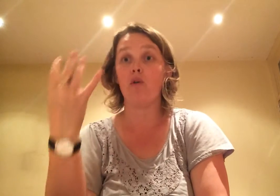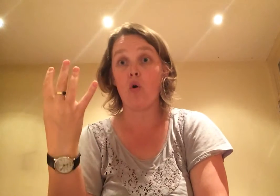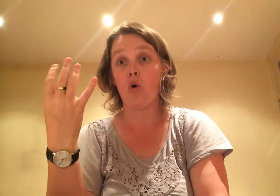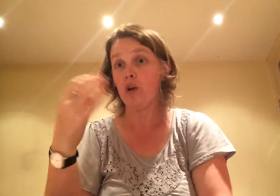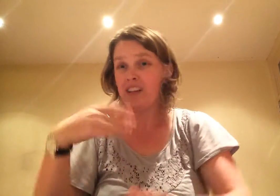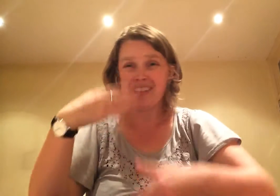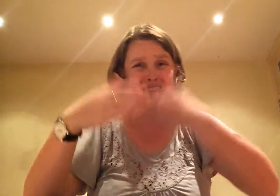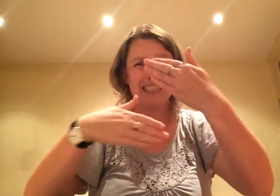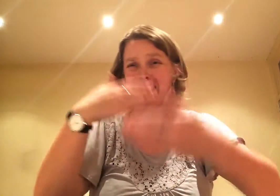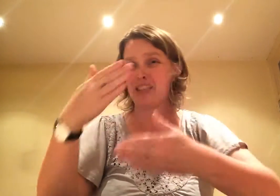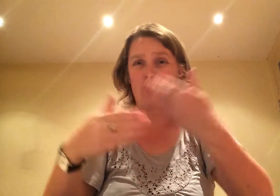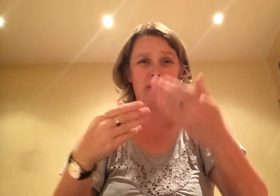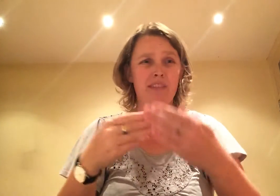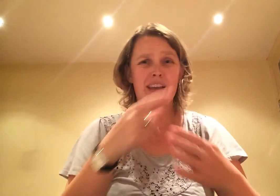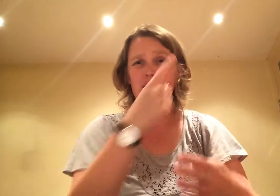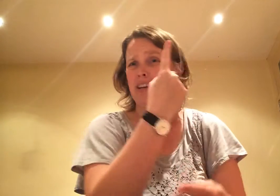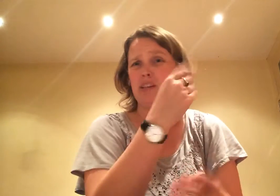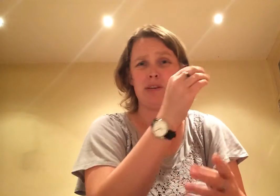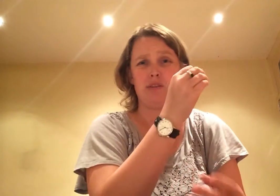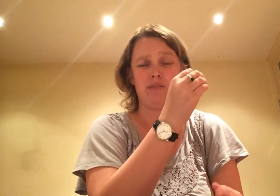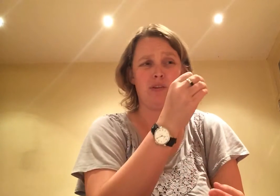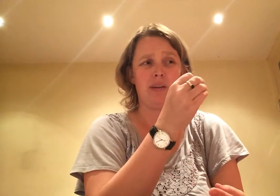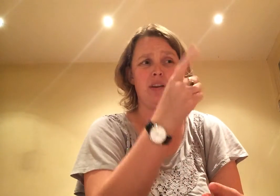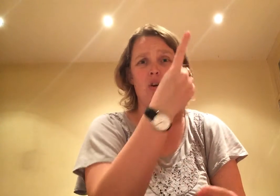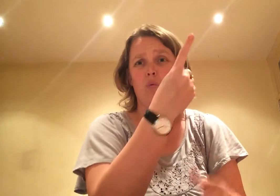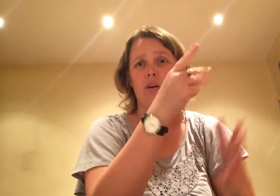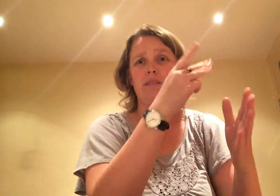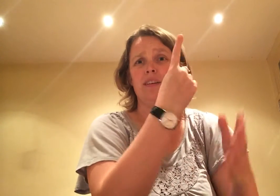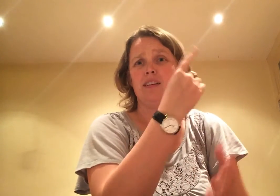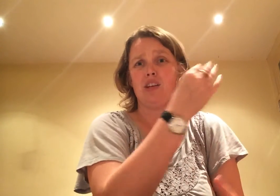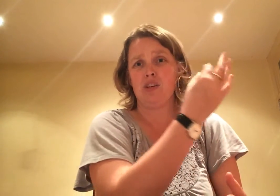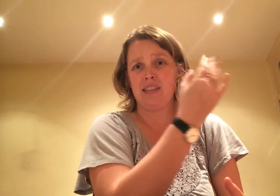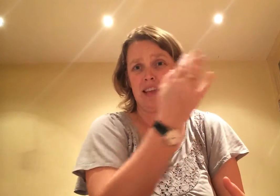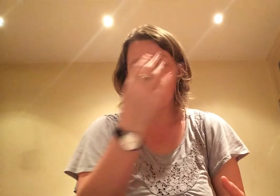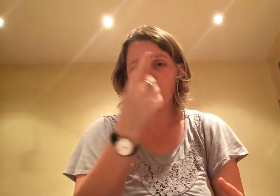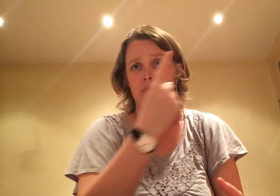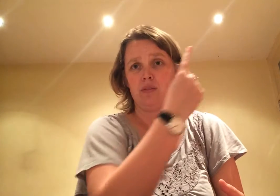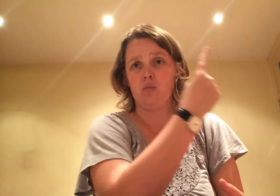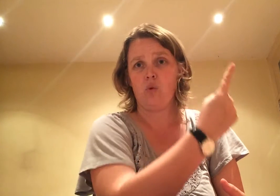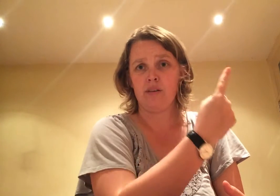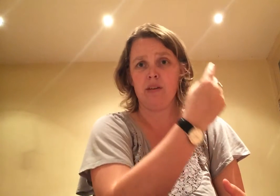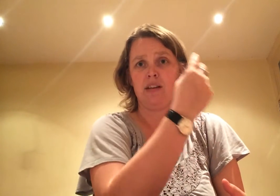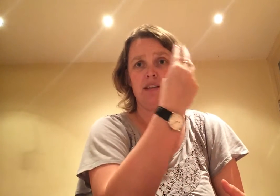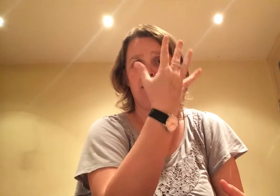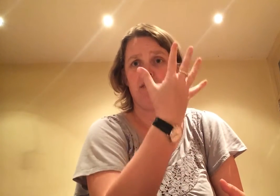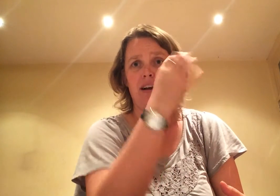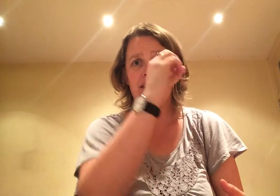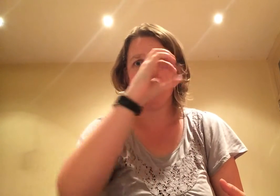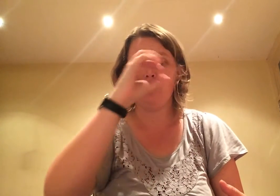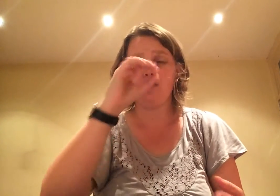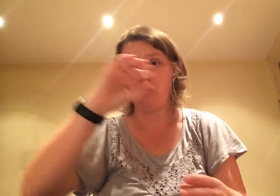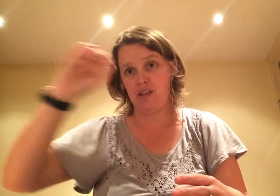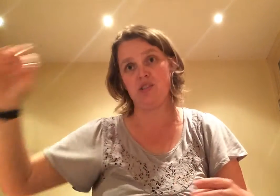1,500,244. All of that, you're actually better off going saying all the numbers, 1,500,000, and just doing